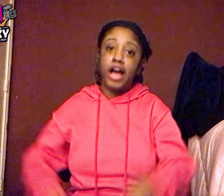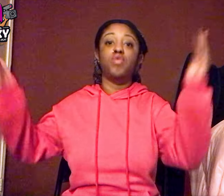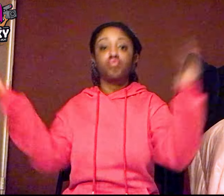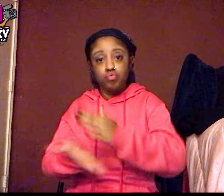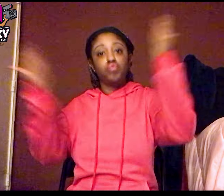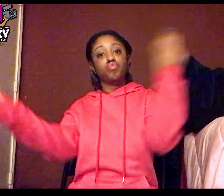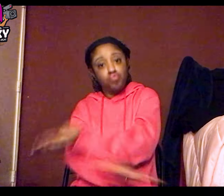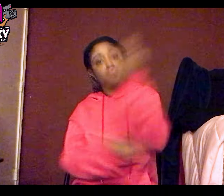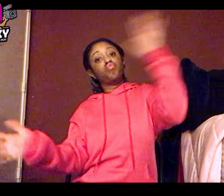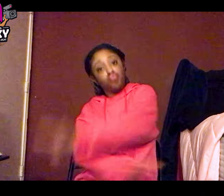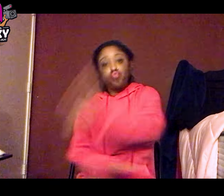Now,